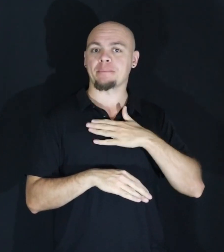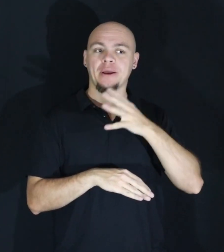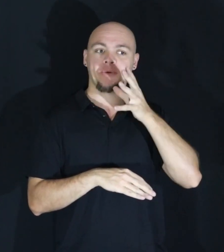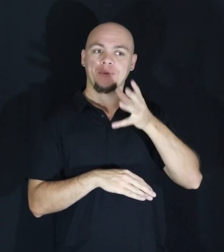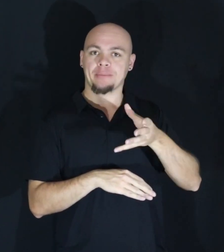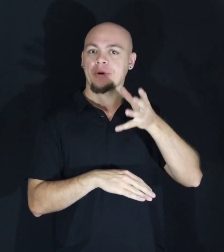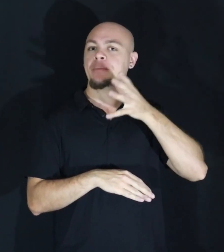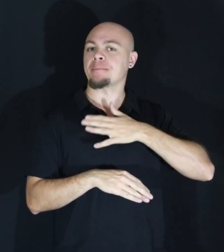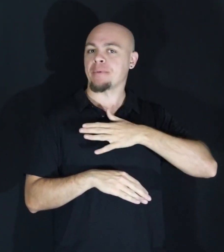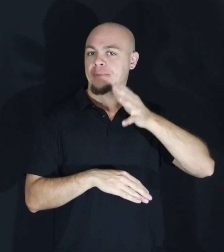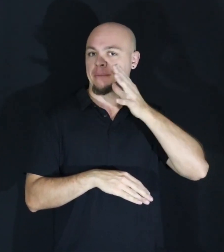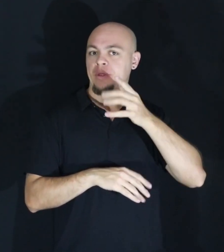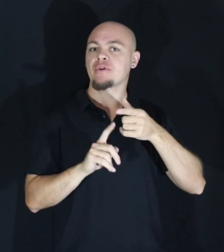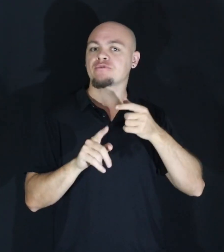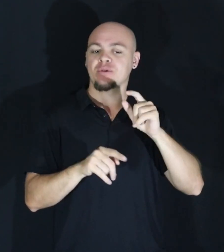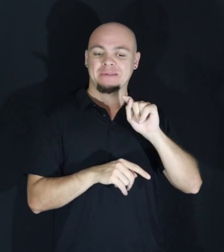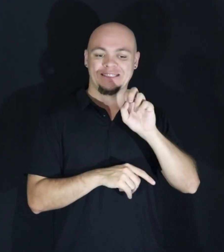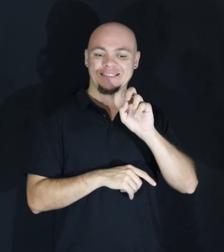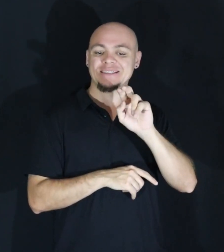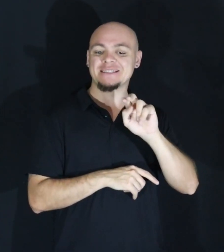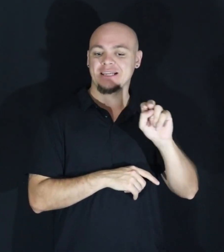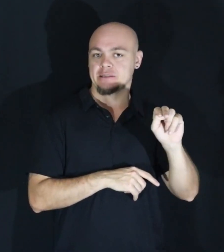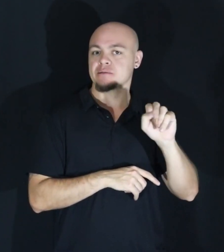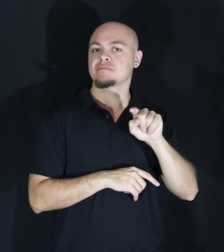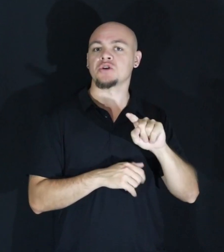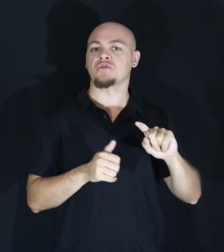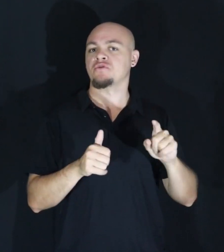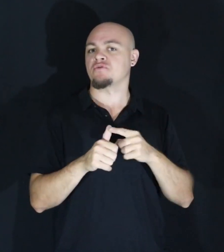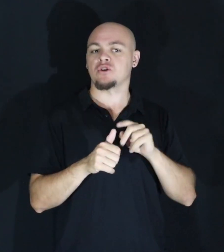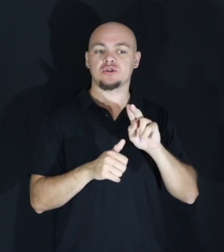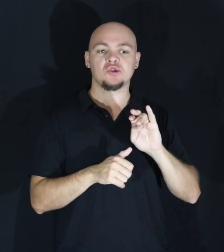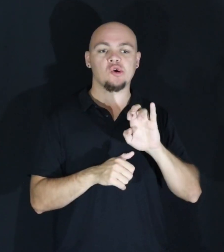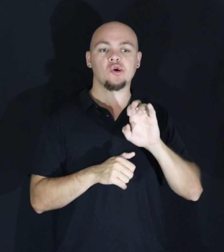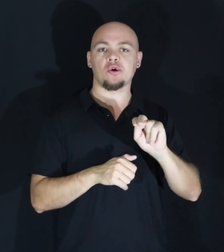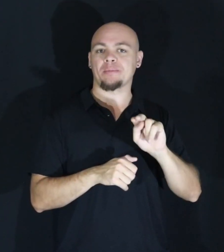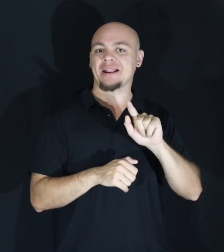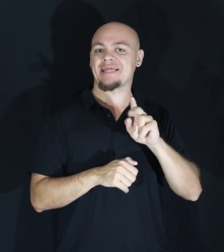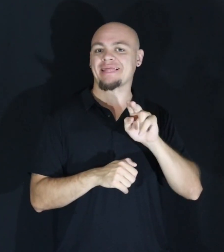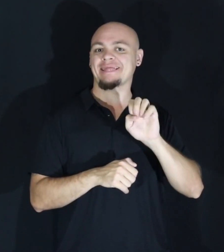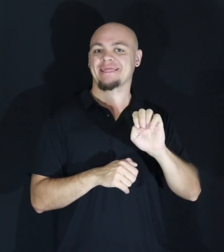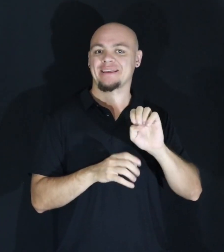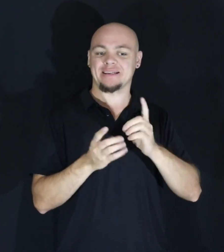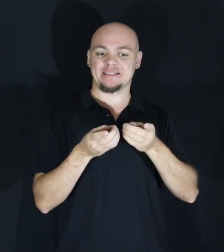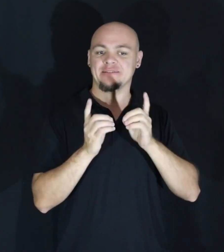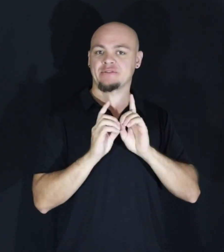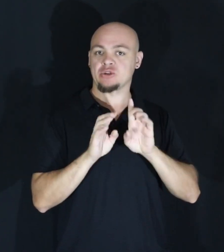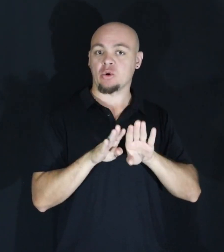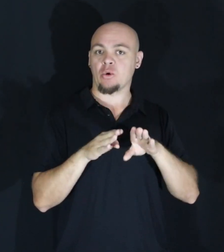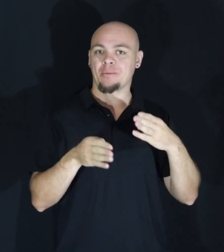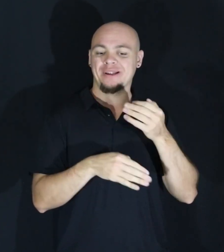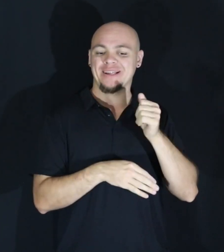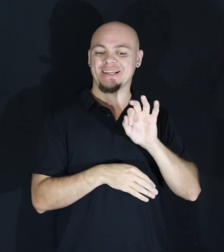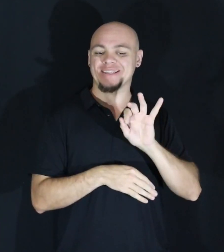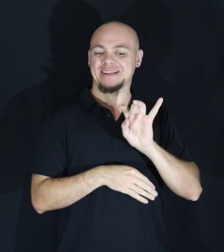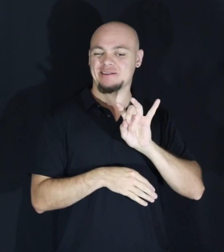grandmother and my mother came to from Tennessee to open up the first Urban League division in 1985.